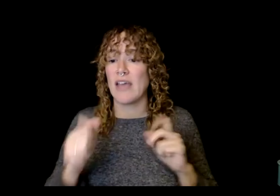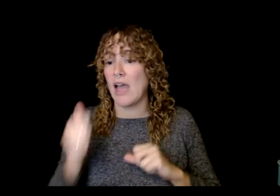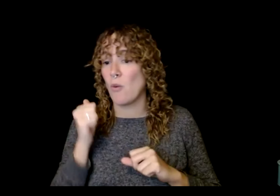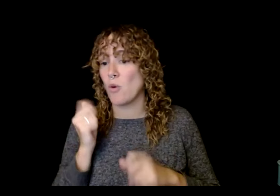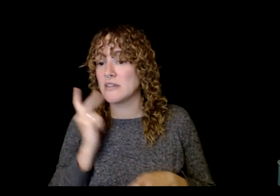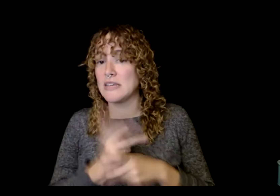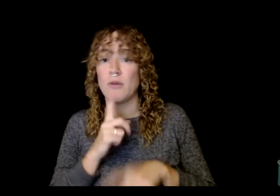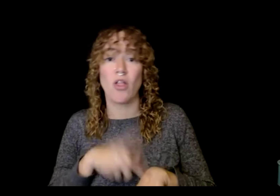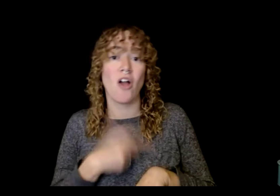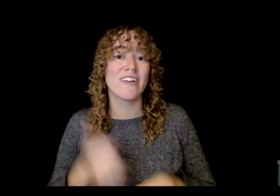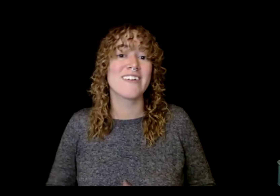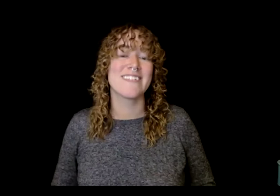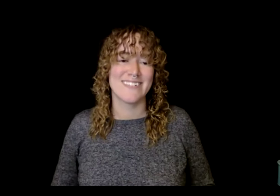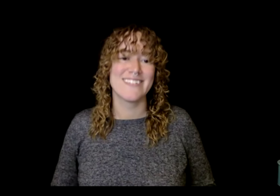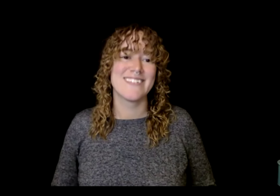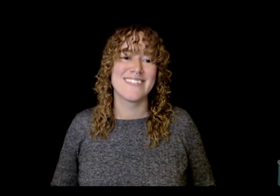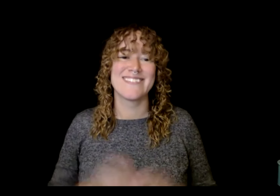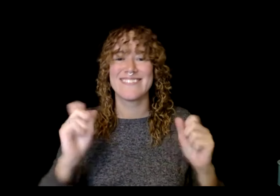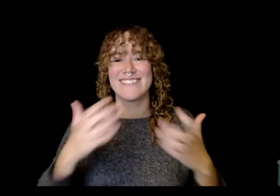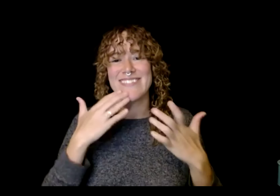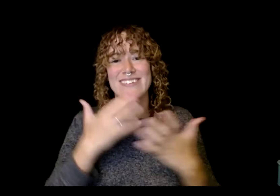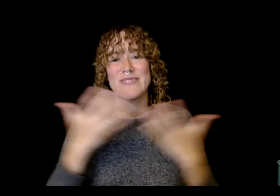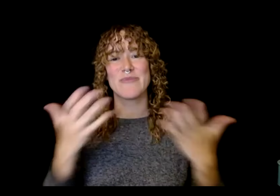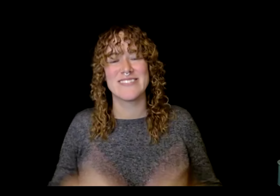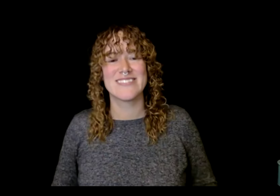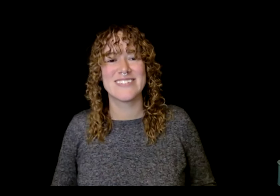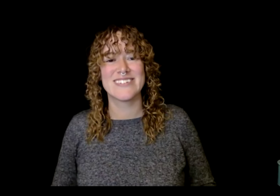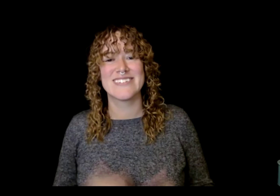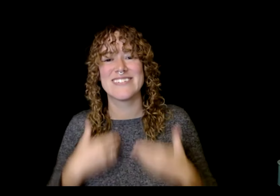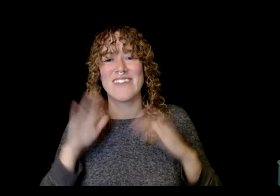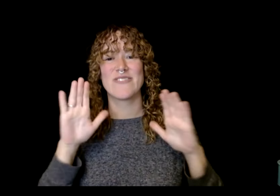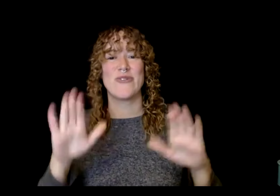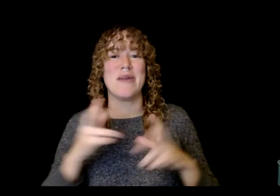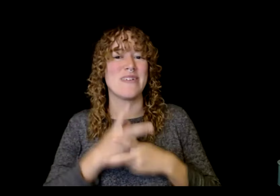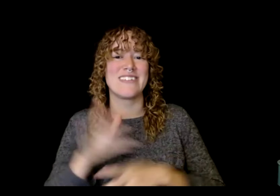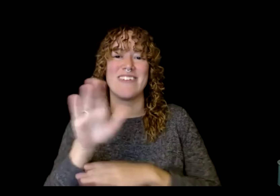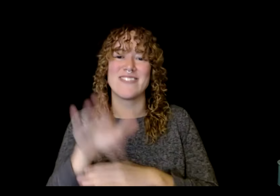need to then. So thank you so much, and have a good, productive afternoon.